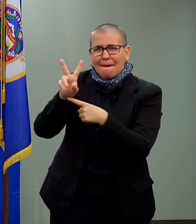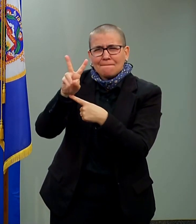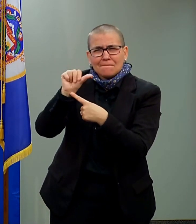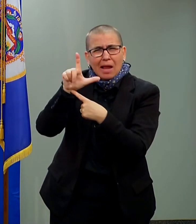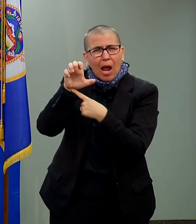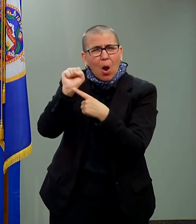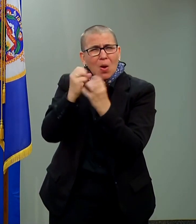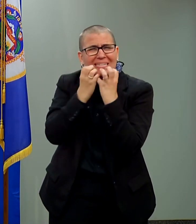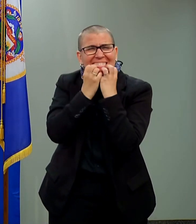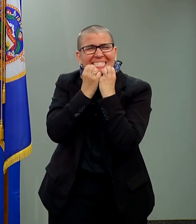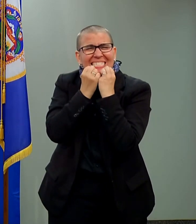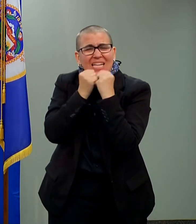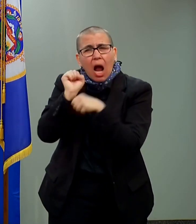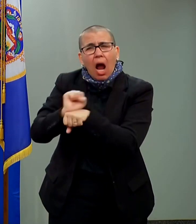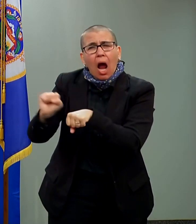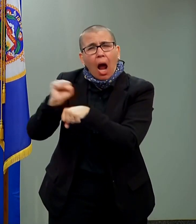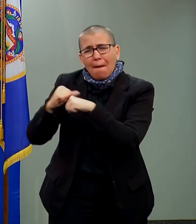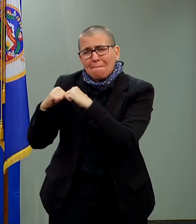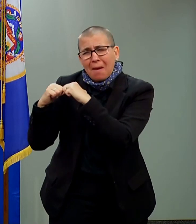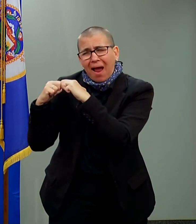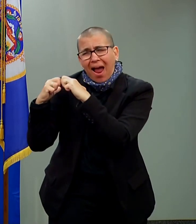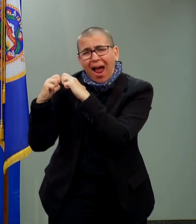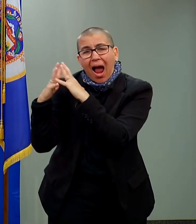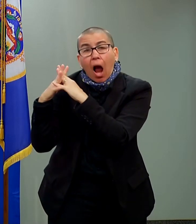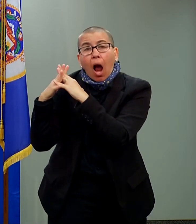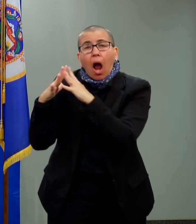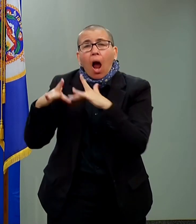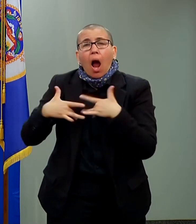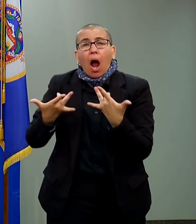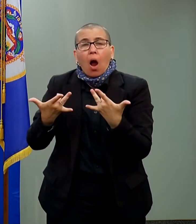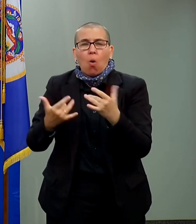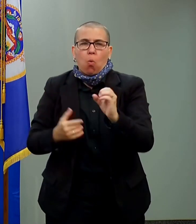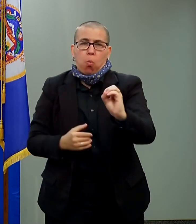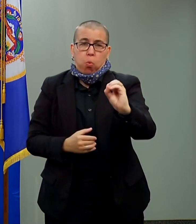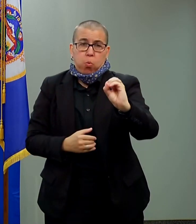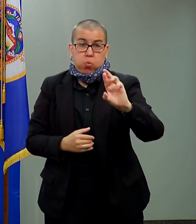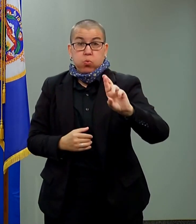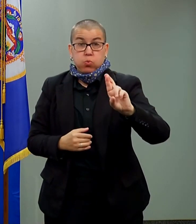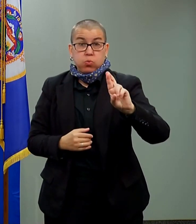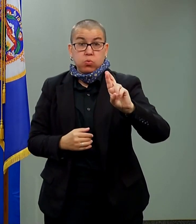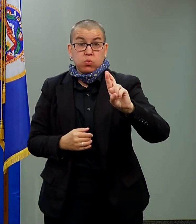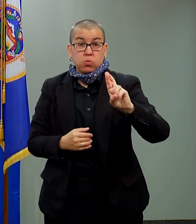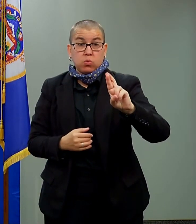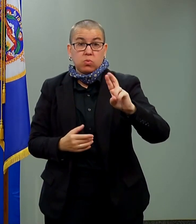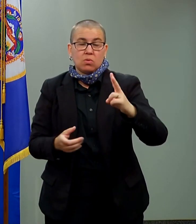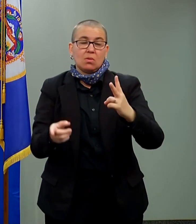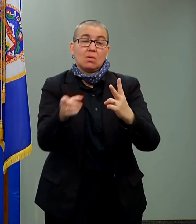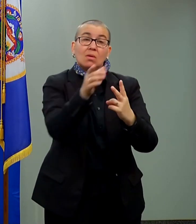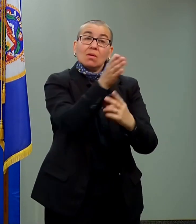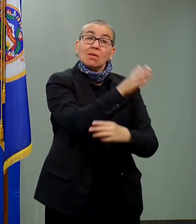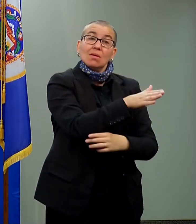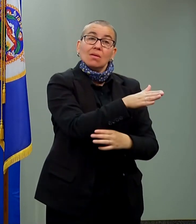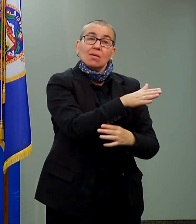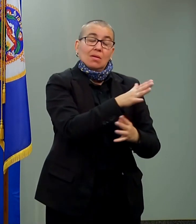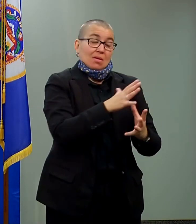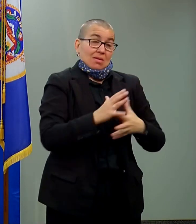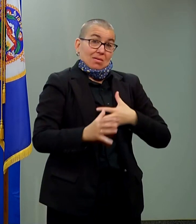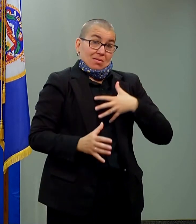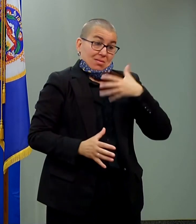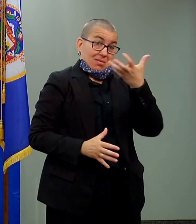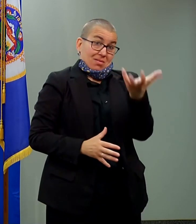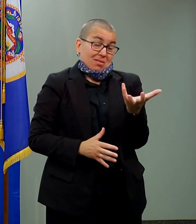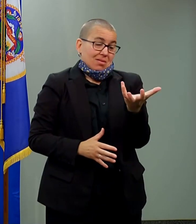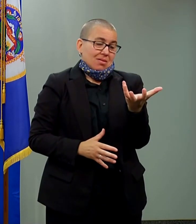institutions. Or we can take this energy and we can channel it towards building a better future. I share